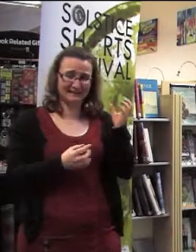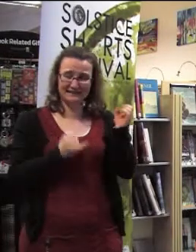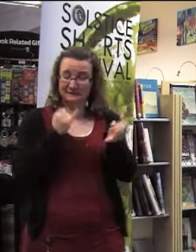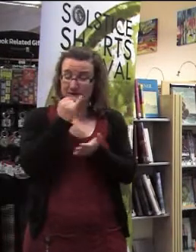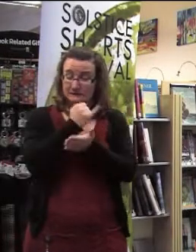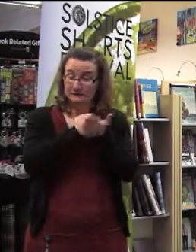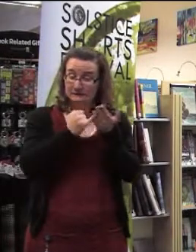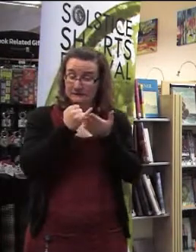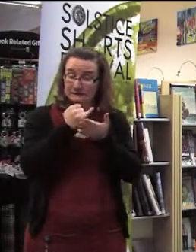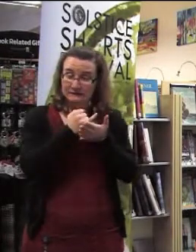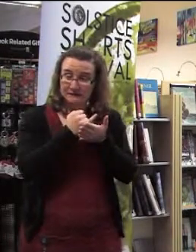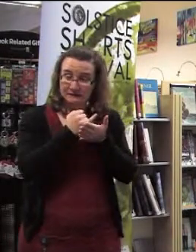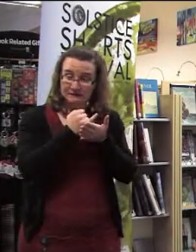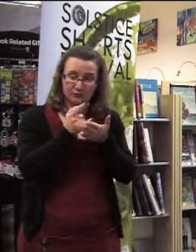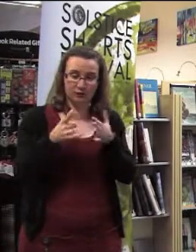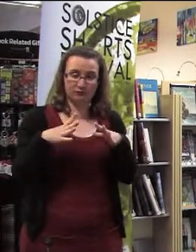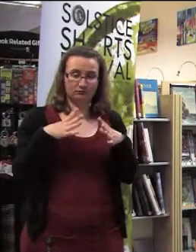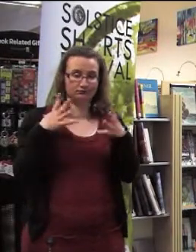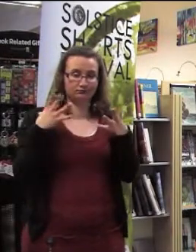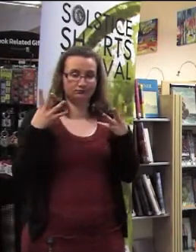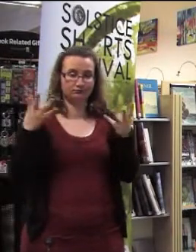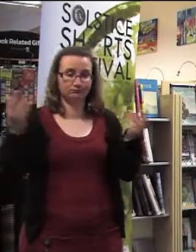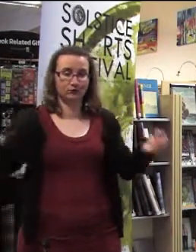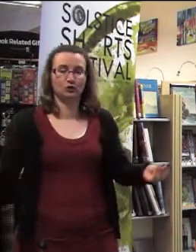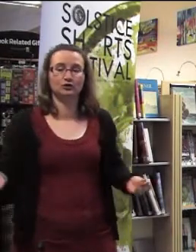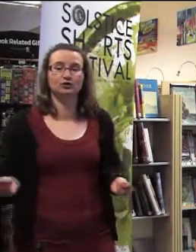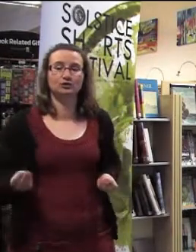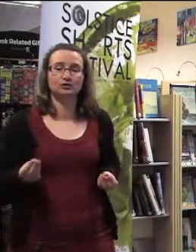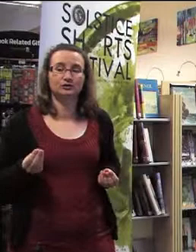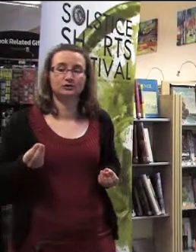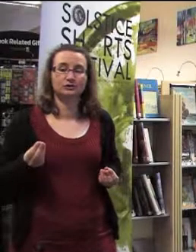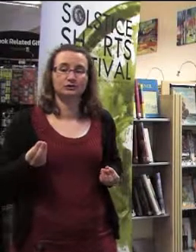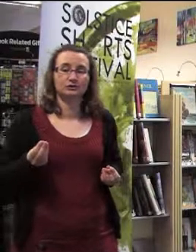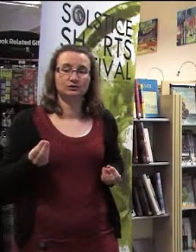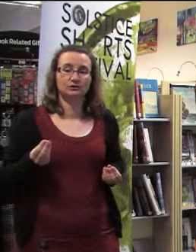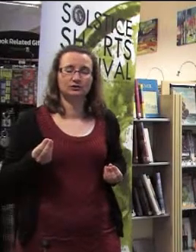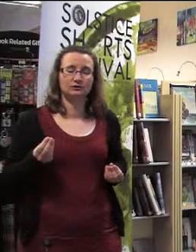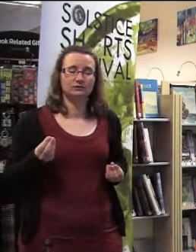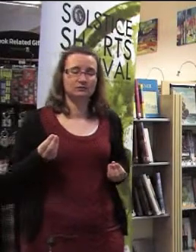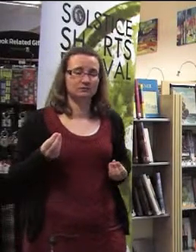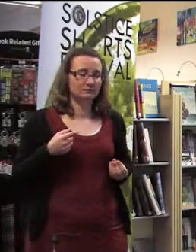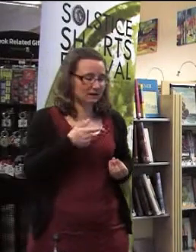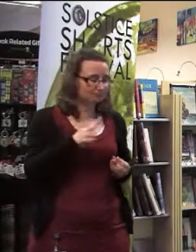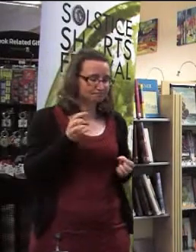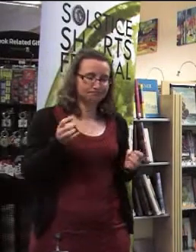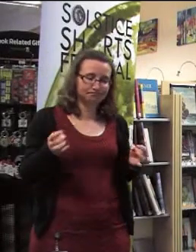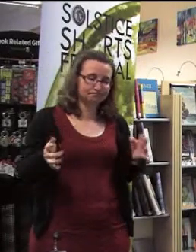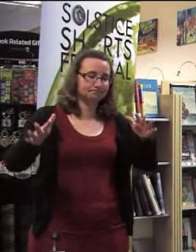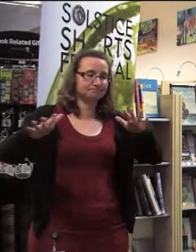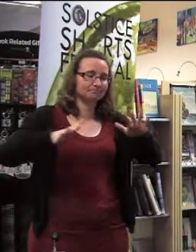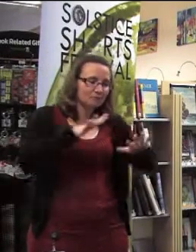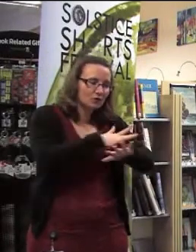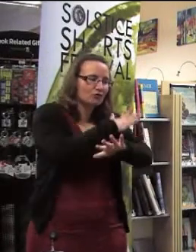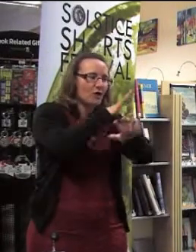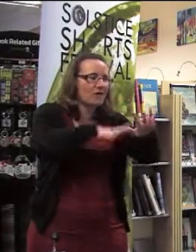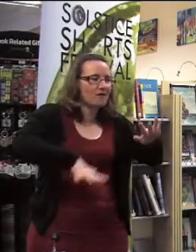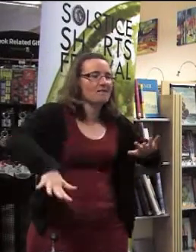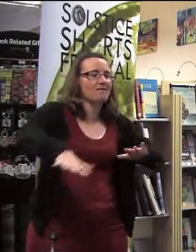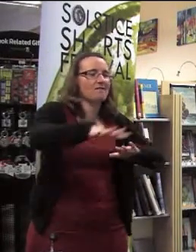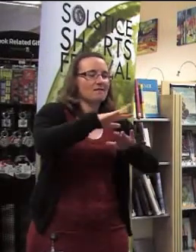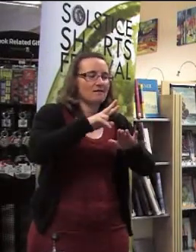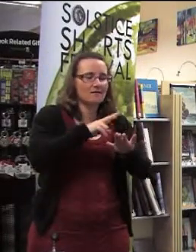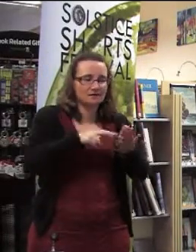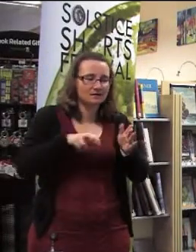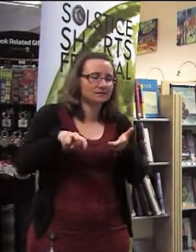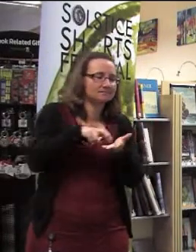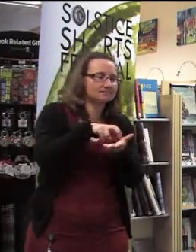already gone, stepping lightly across the grasslands and the plains where, for one like you, a river might